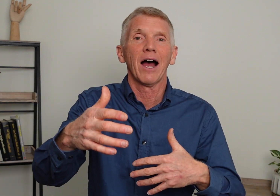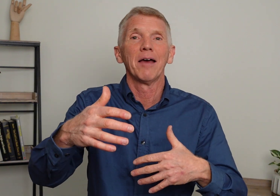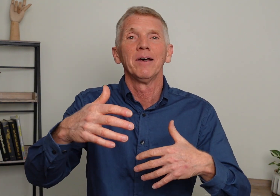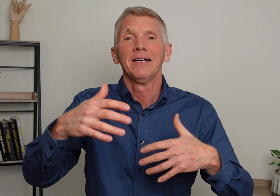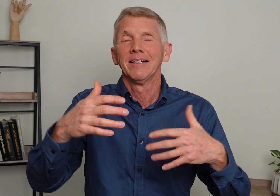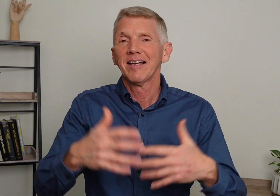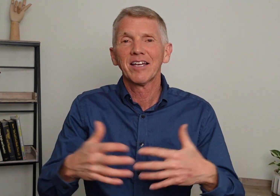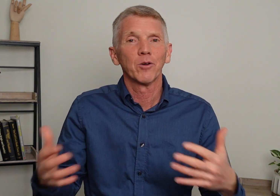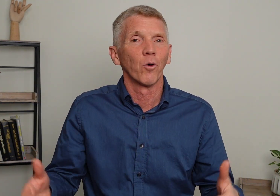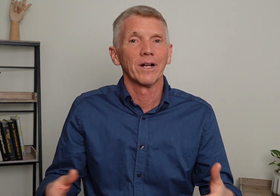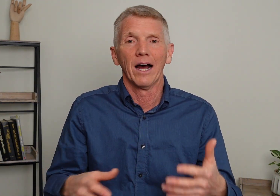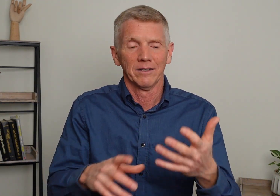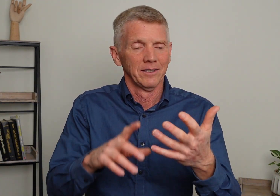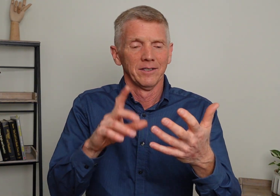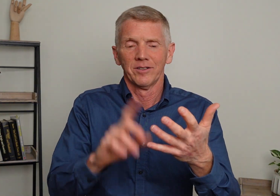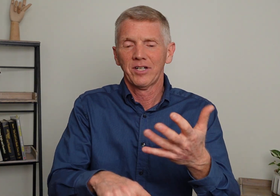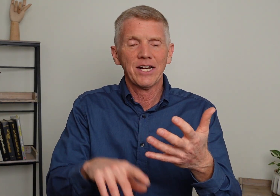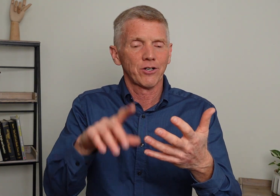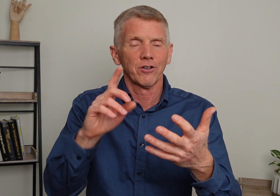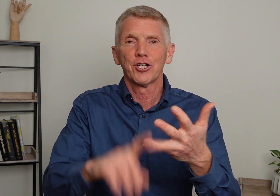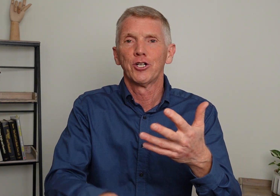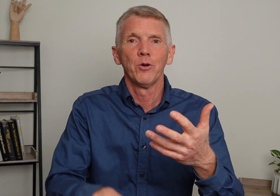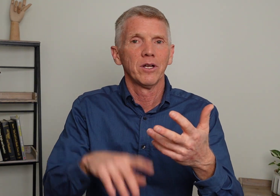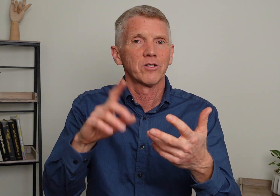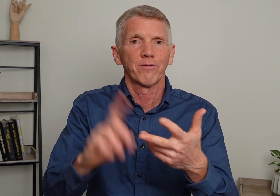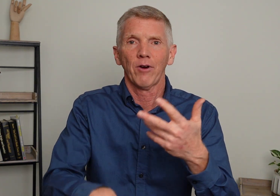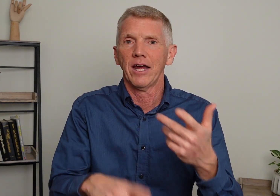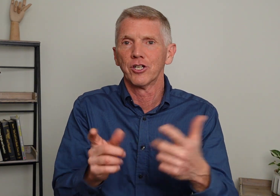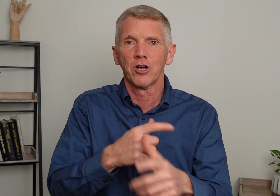subscribe. Let's get the word out. Teachers, students, friends,